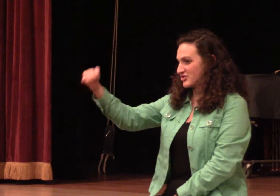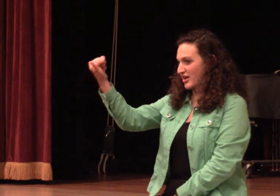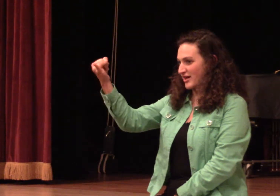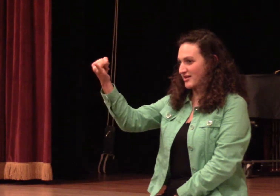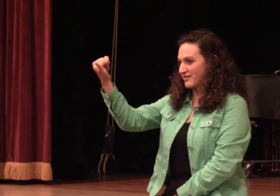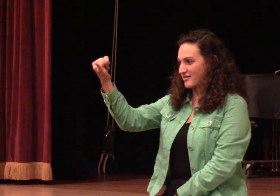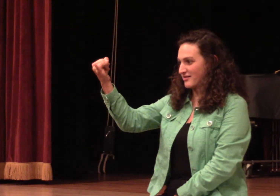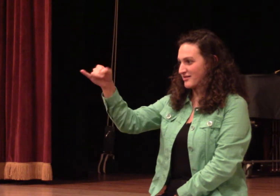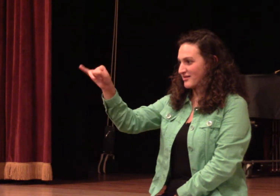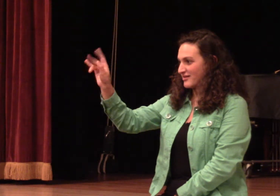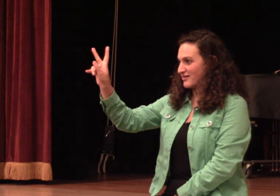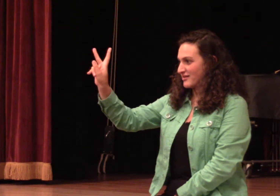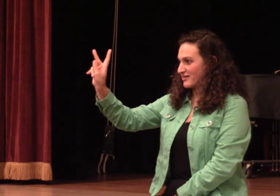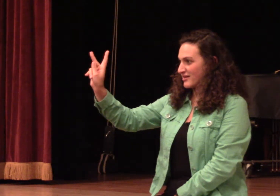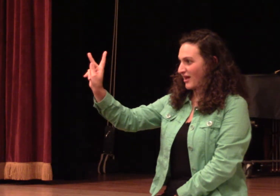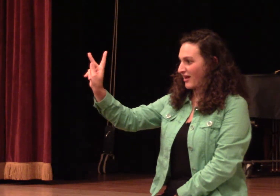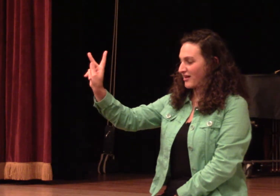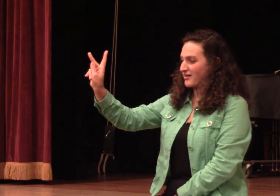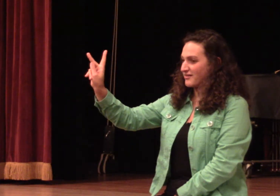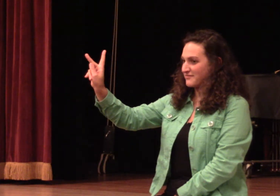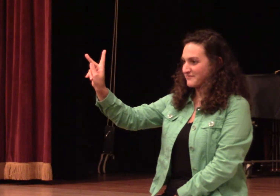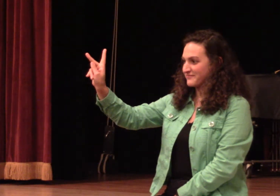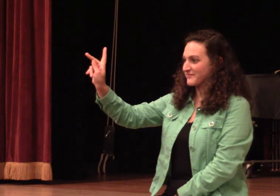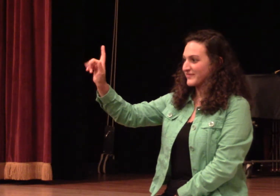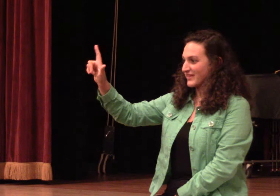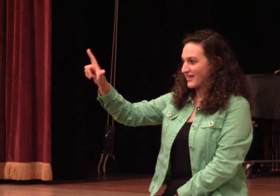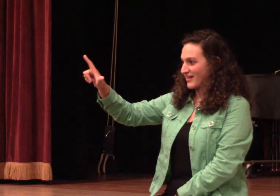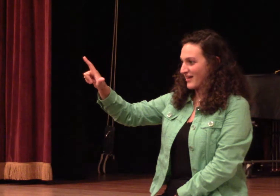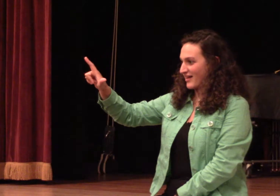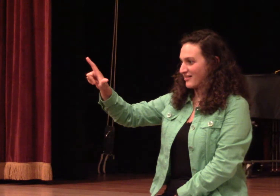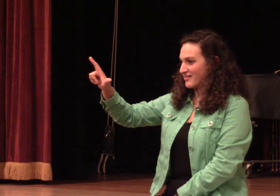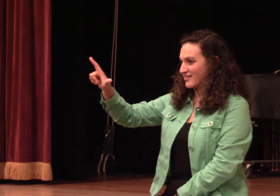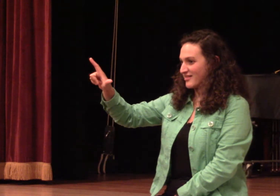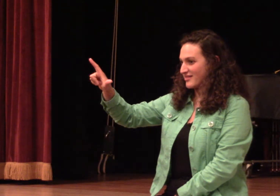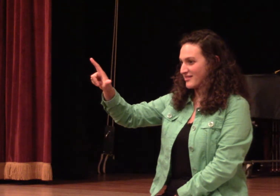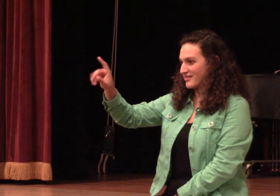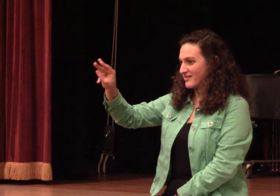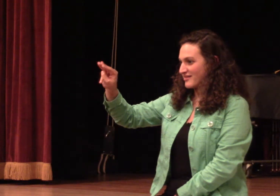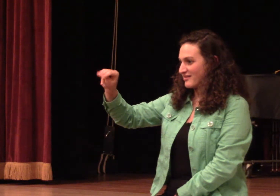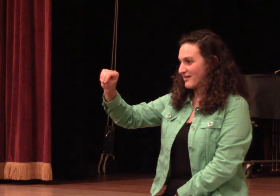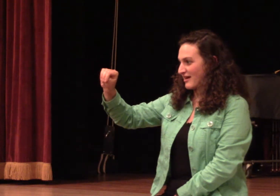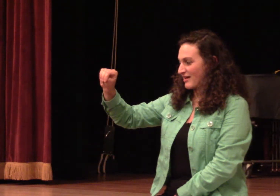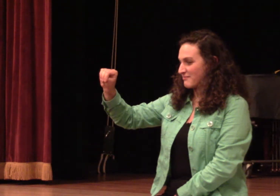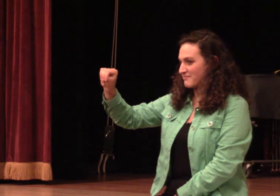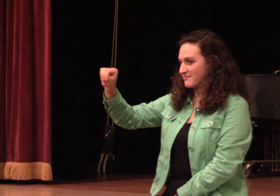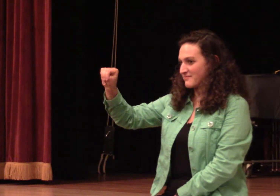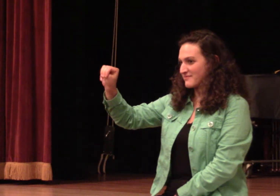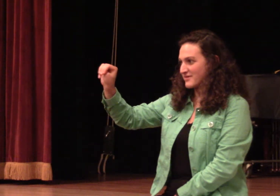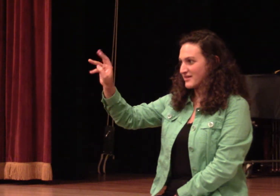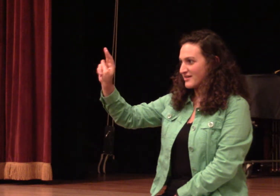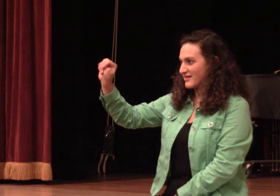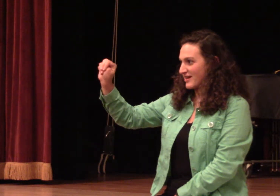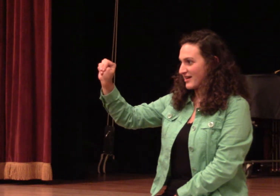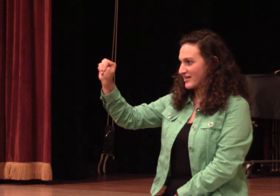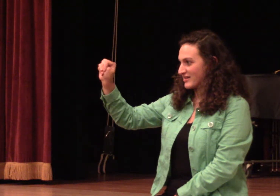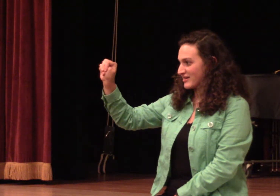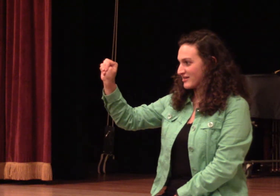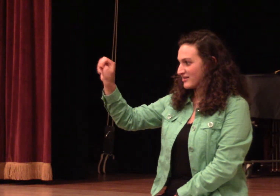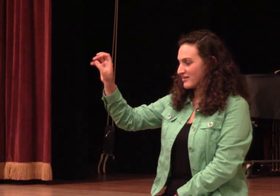J, K, L, M, N,